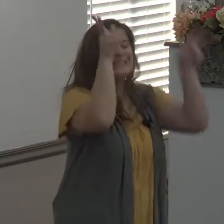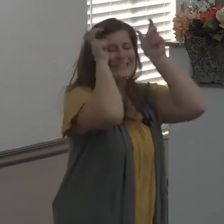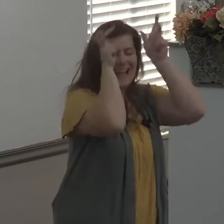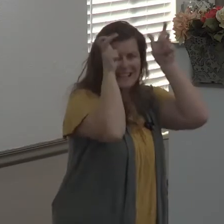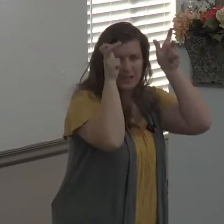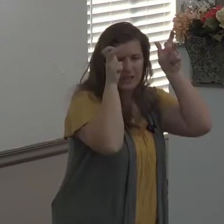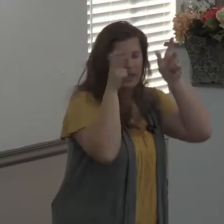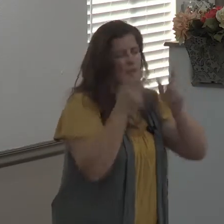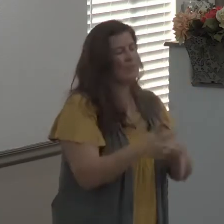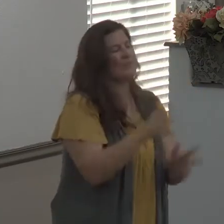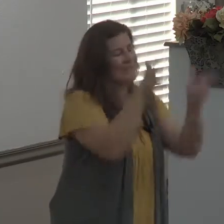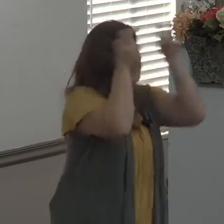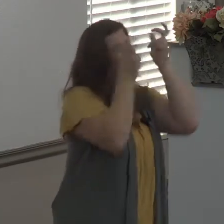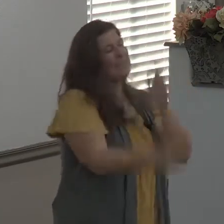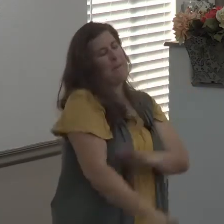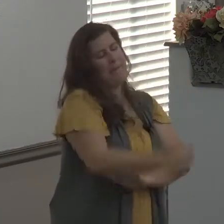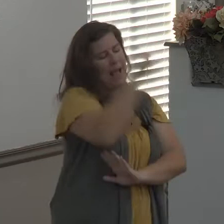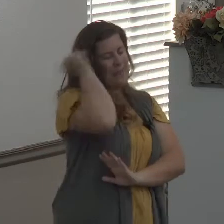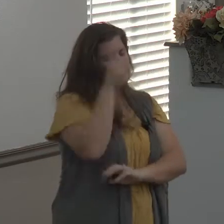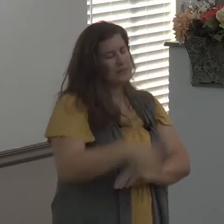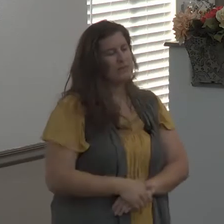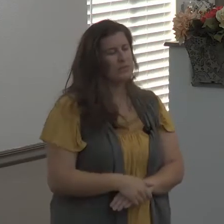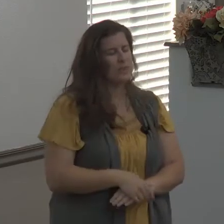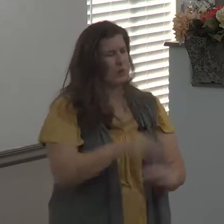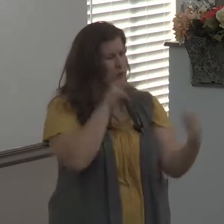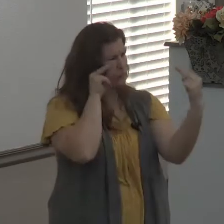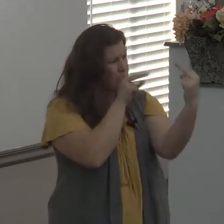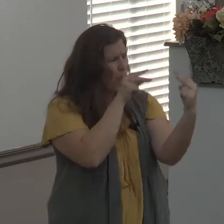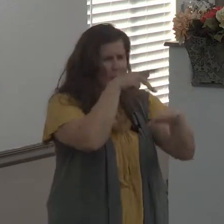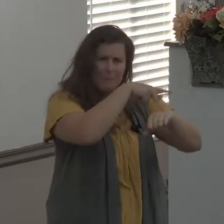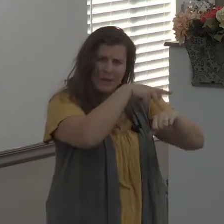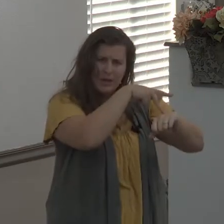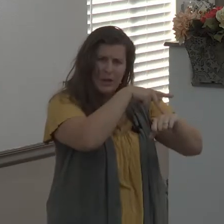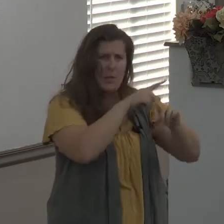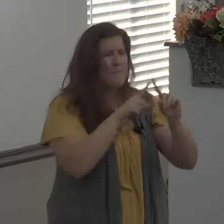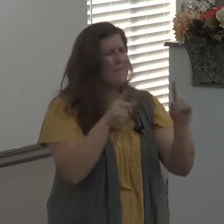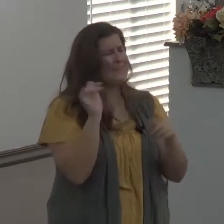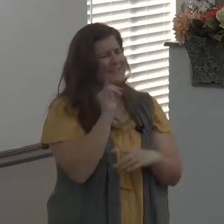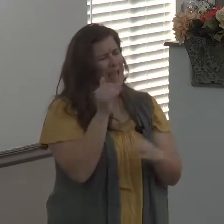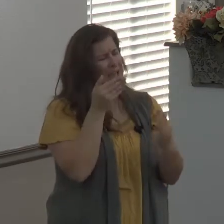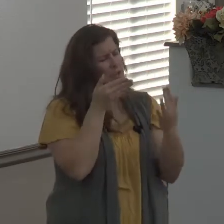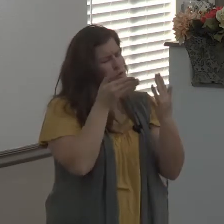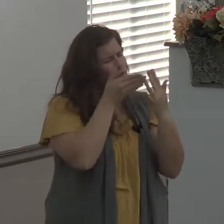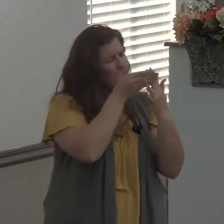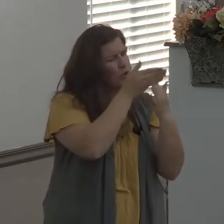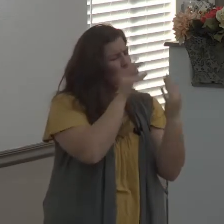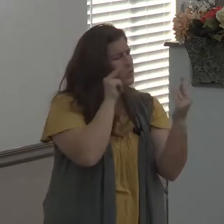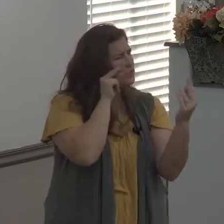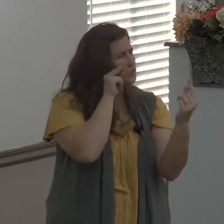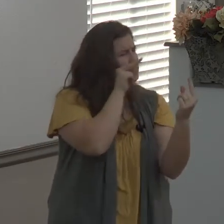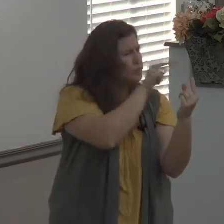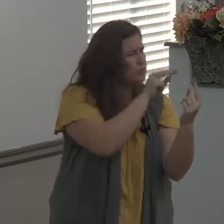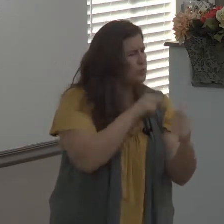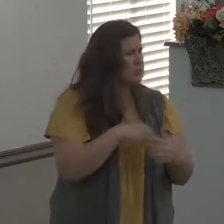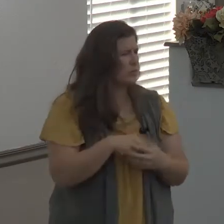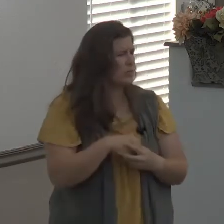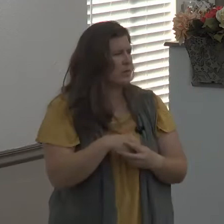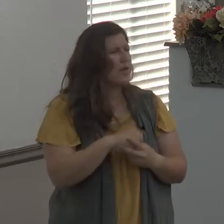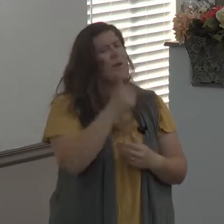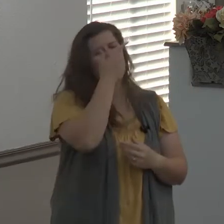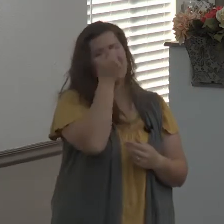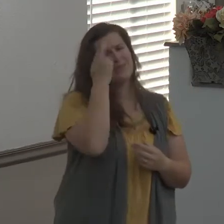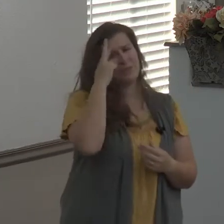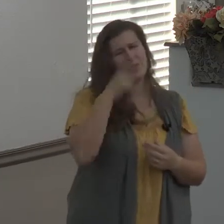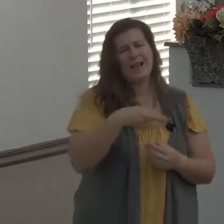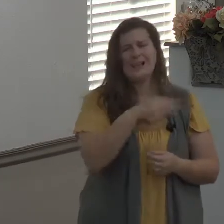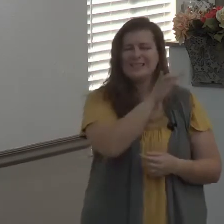unto Peter, get thee behind me. Now watch this. What does he say? Satan. Now he's looking at Peter and he's talking to Peter,